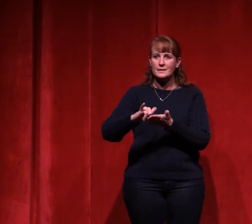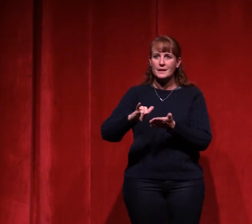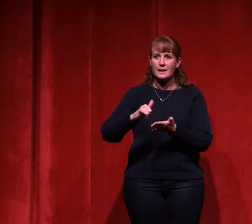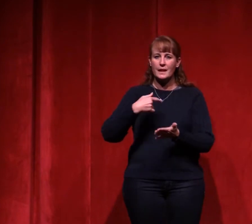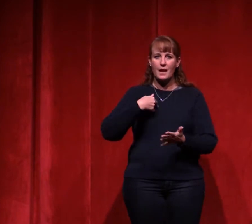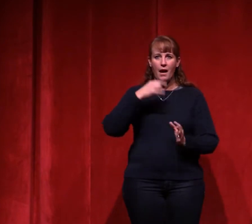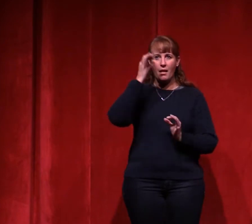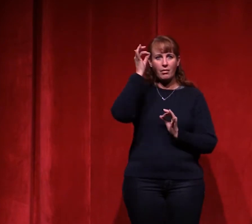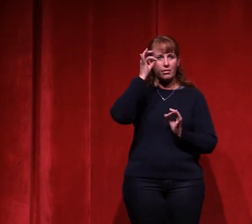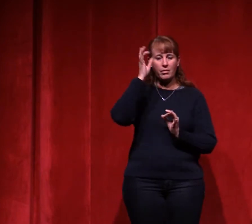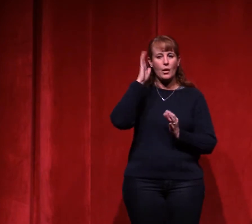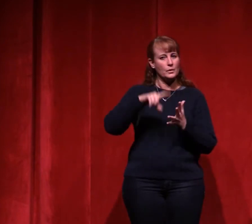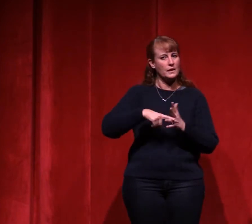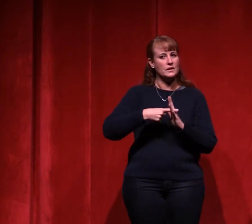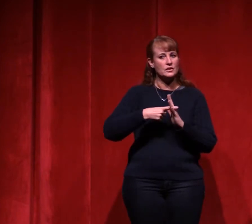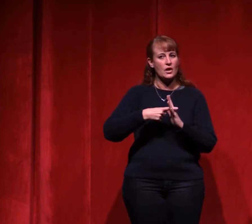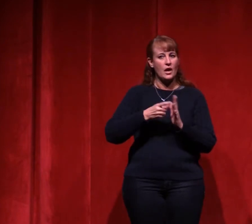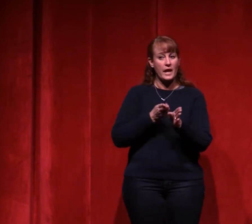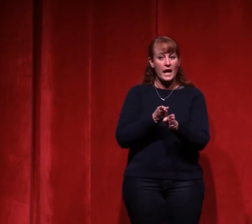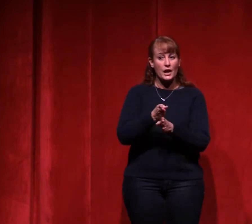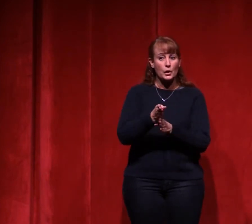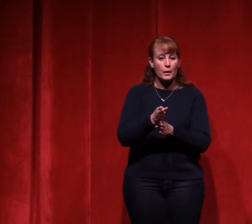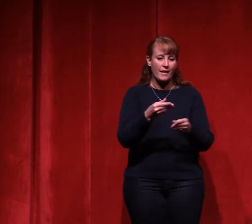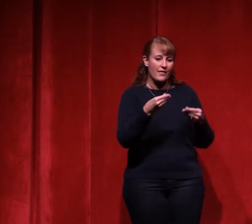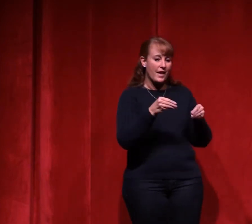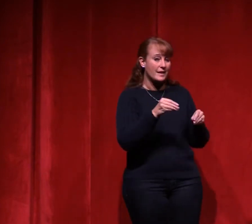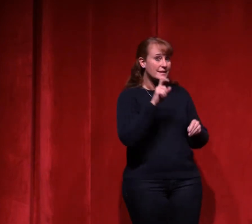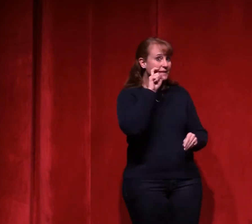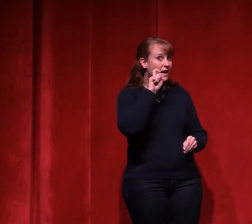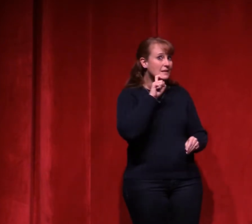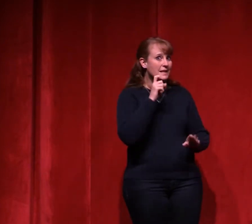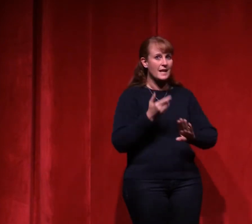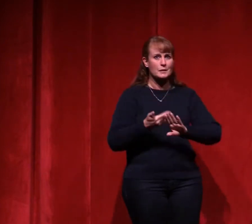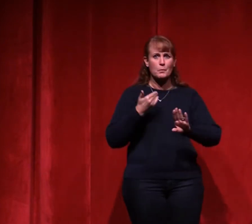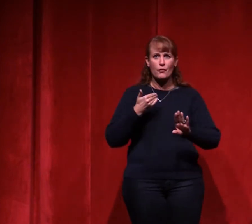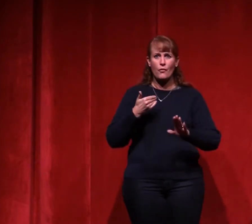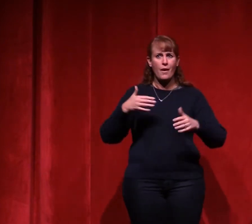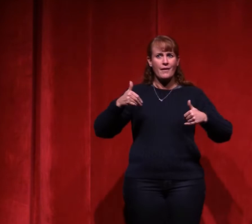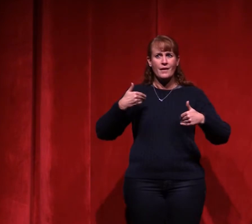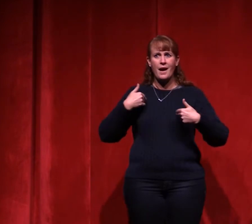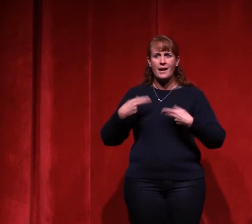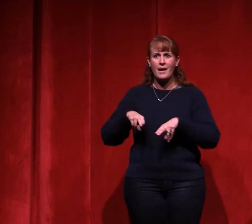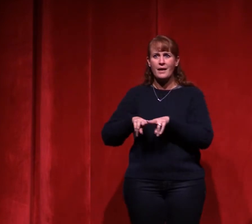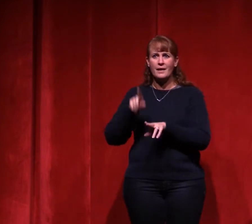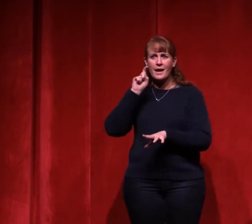unknowingly about to embark on a career that sells sex before I'd even had sex.